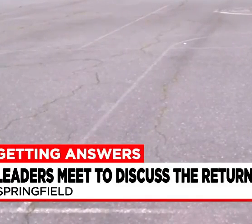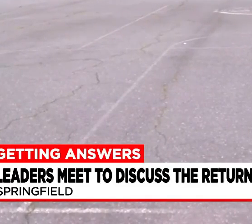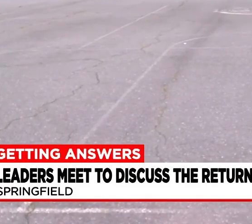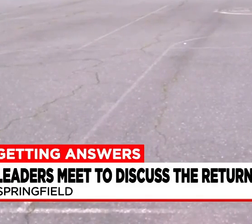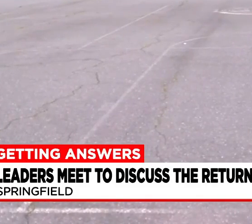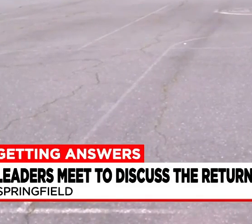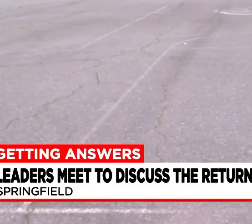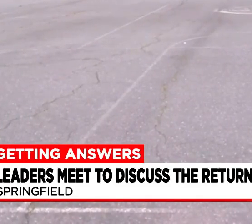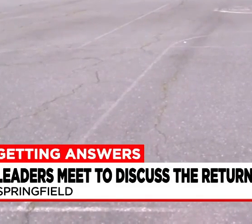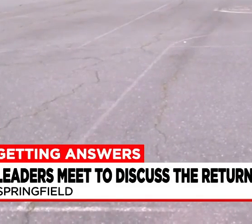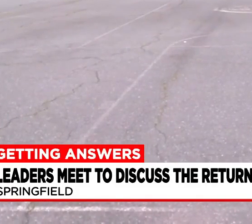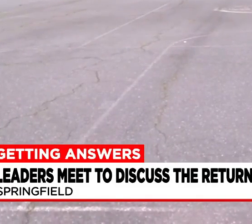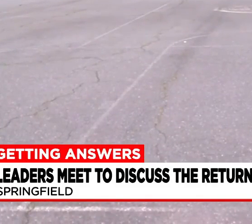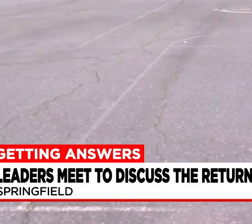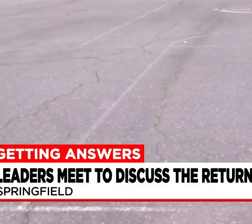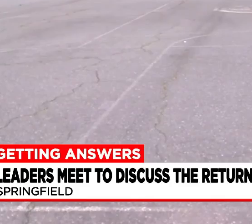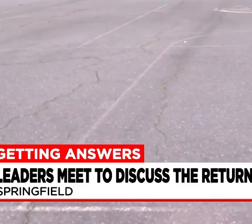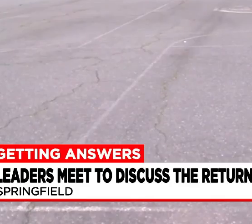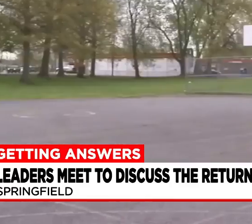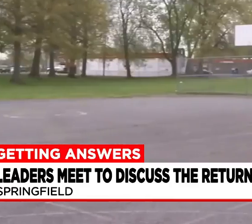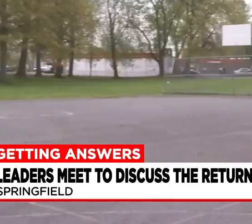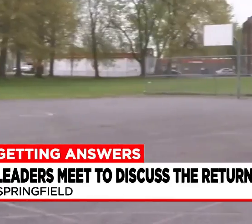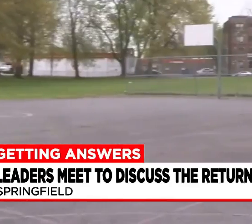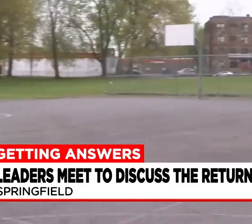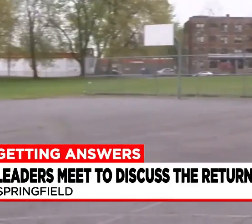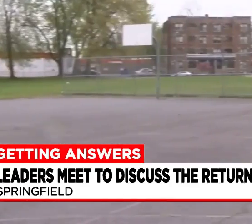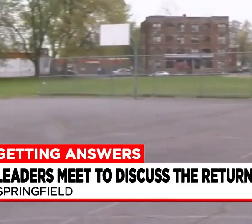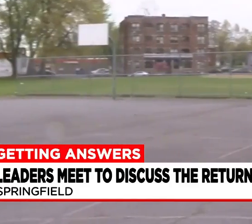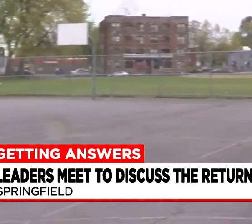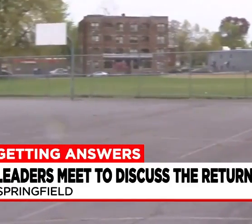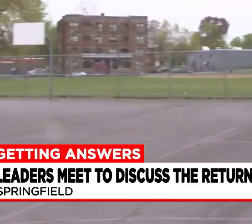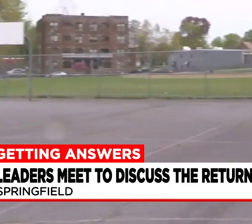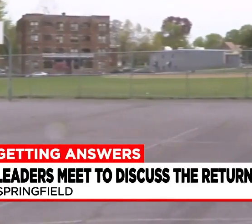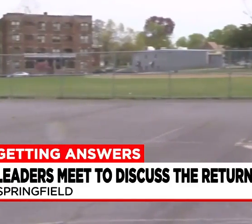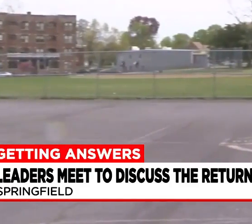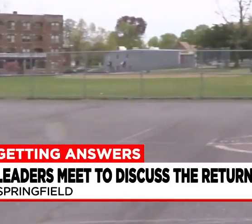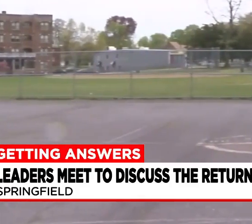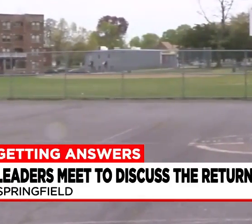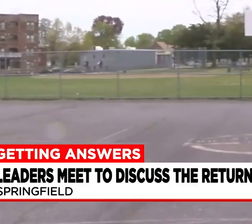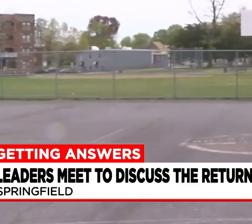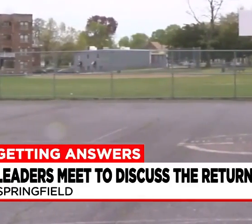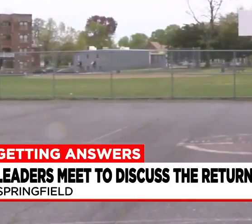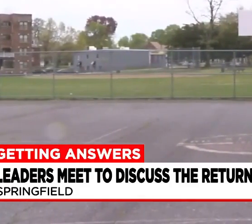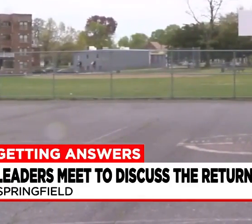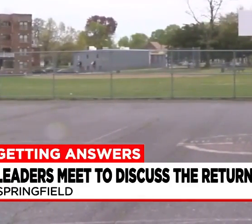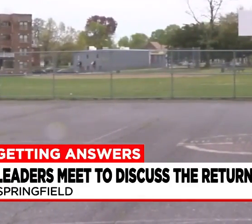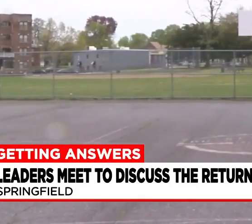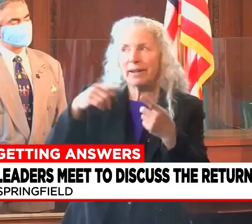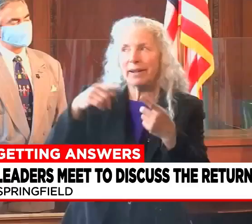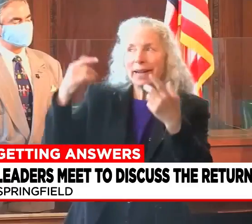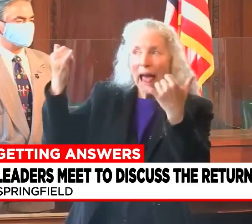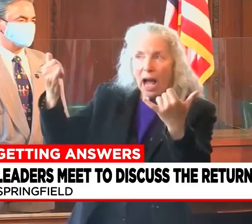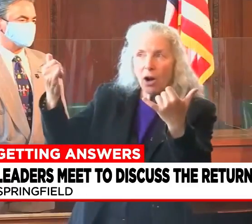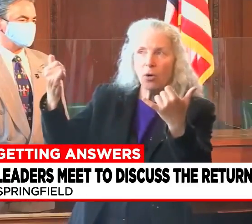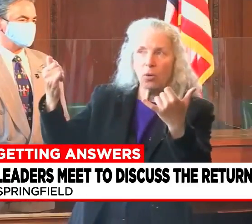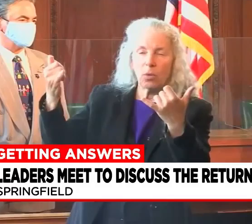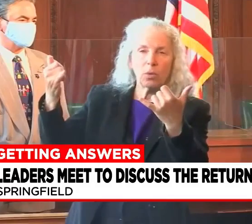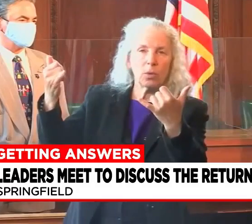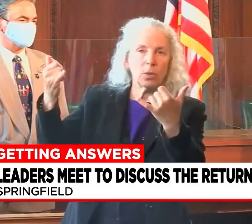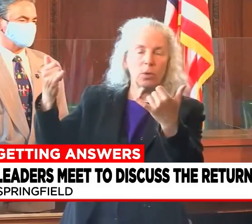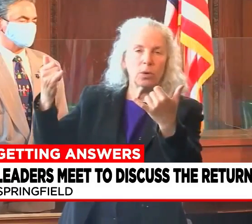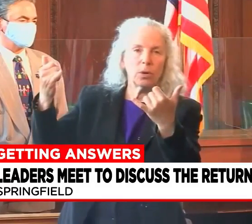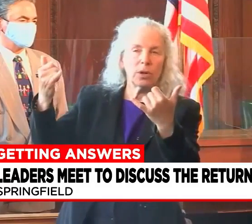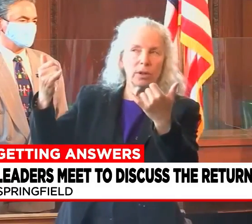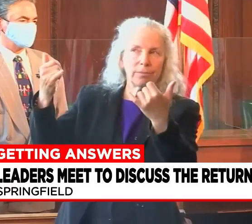soon. Western Mass News spoke with Caulton-Harris to see where the city stands on implementing the proposed plan. I am not